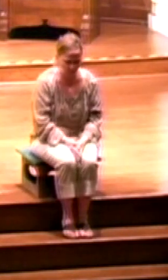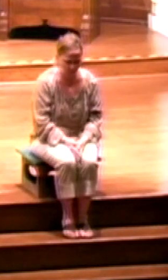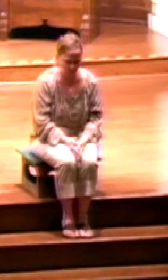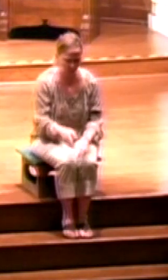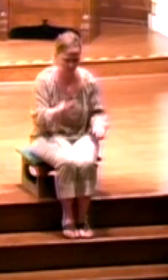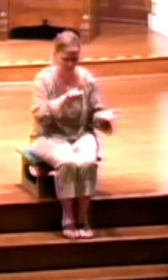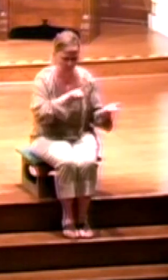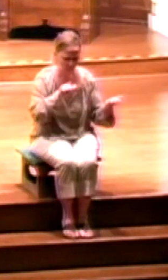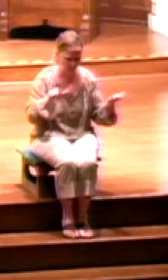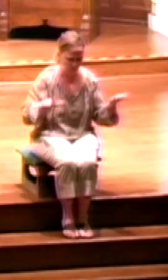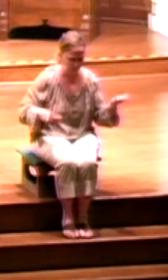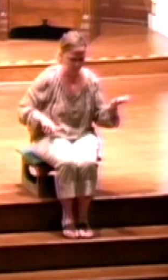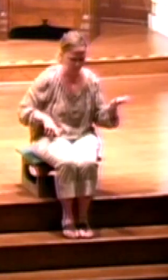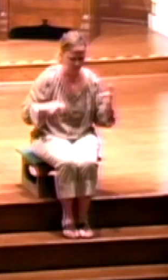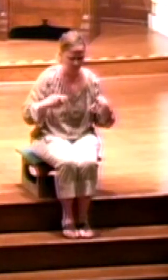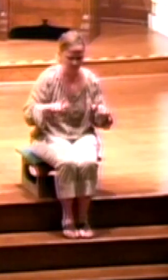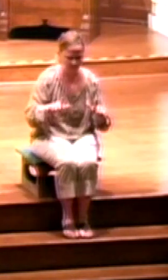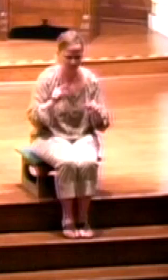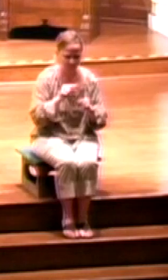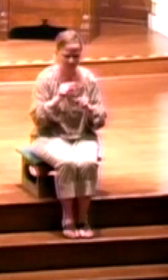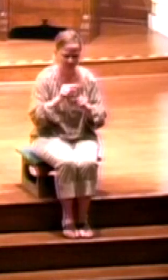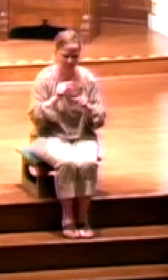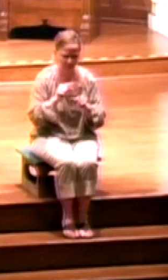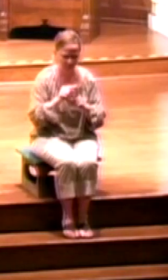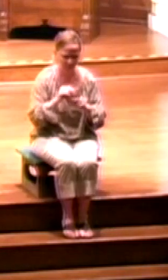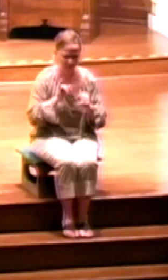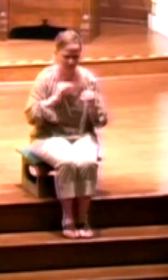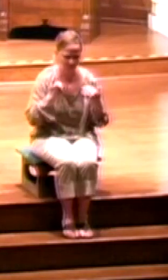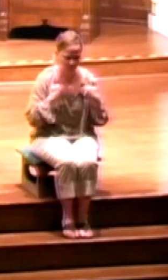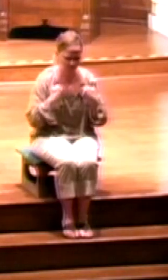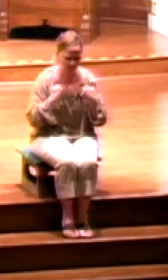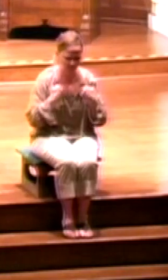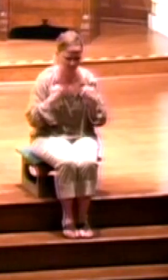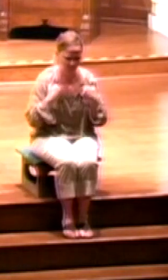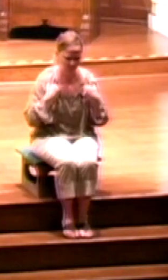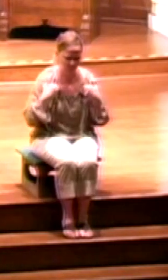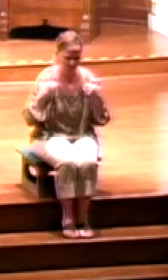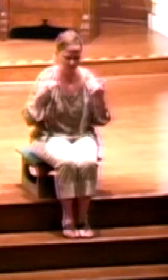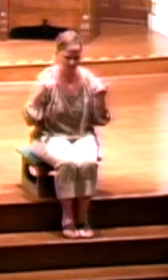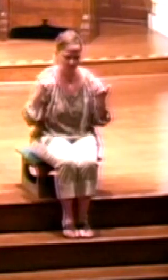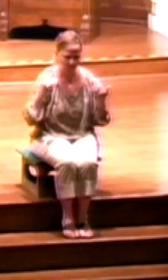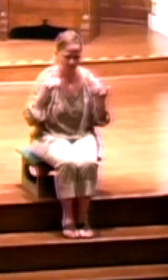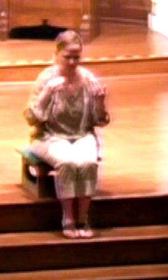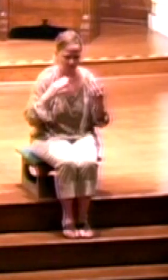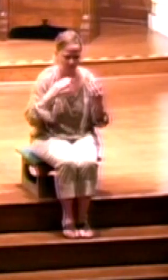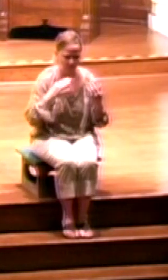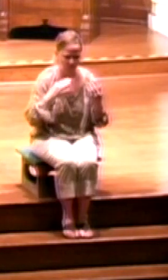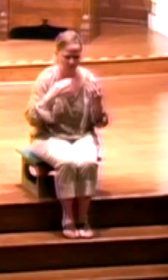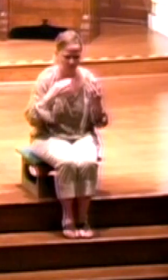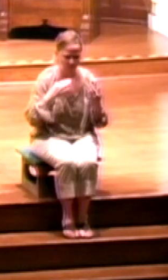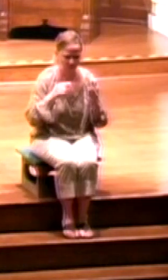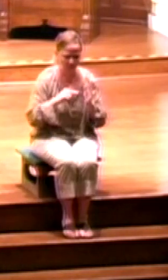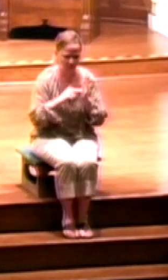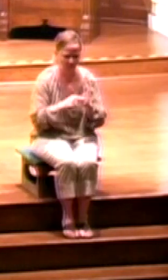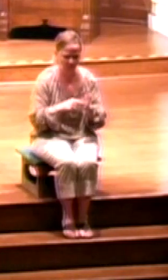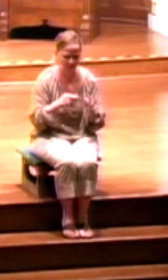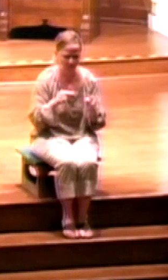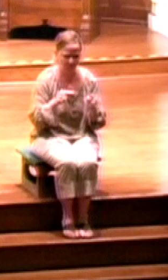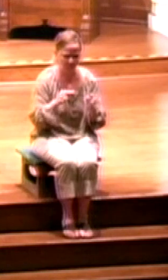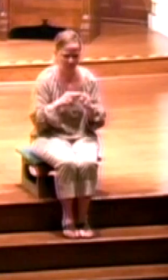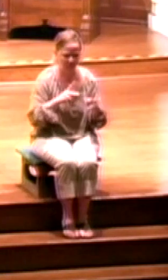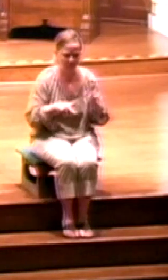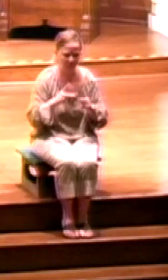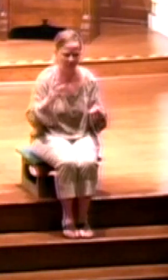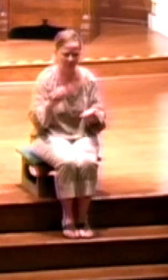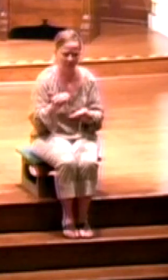Gracious Lord, let the words of my mouth and the meditation of each heart gathered in this place be acceptable unto you, our